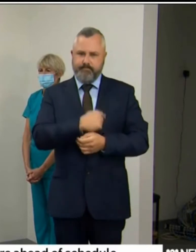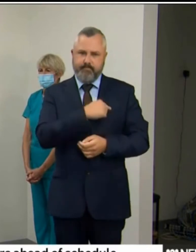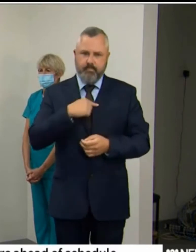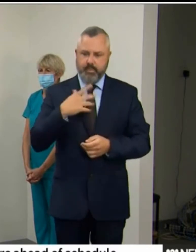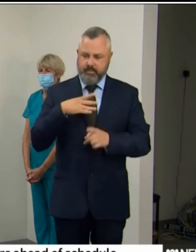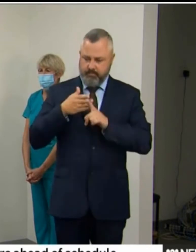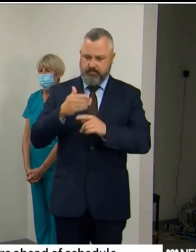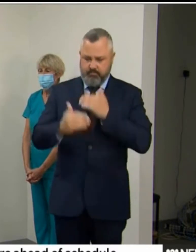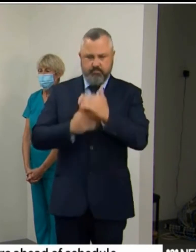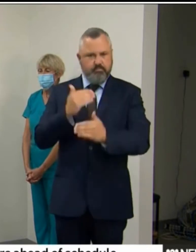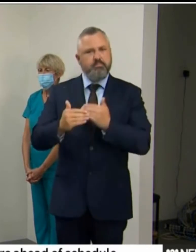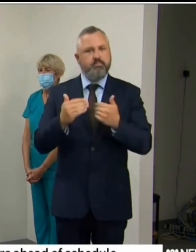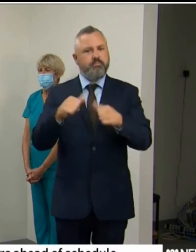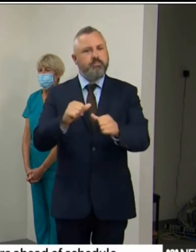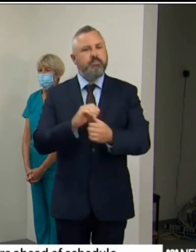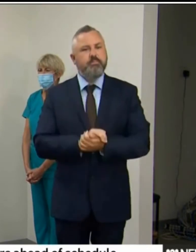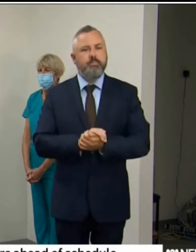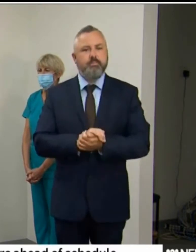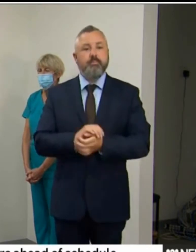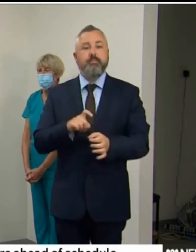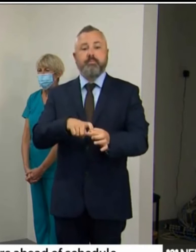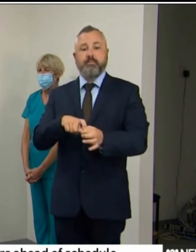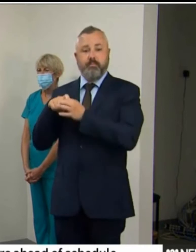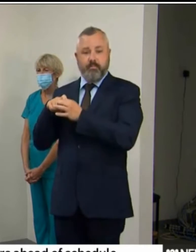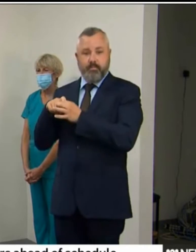ask Ad Scholler.